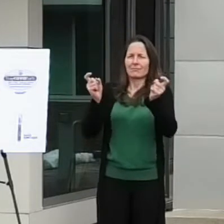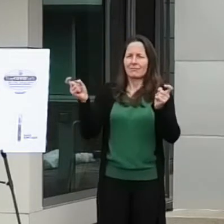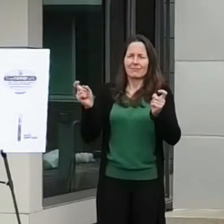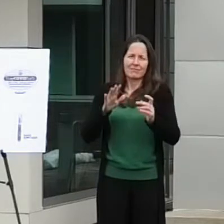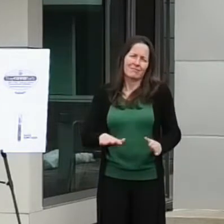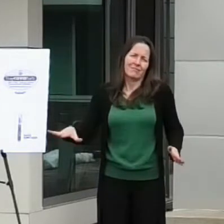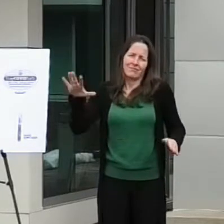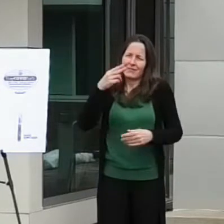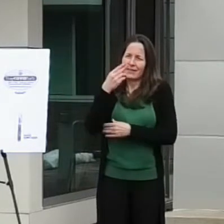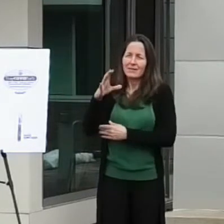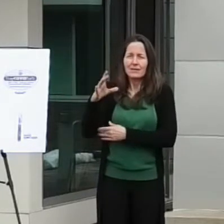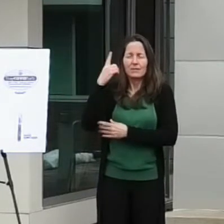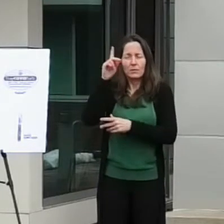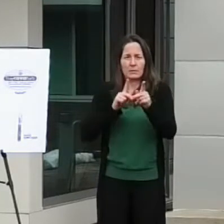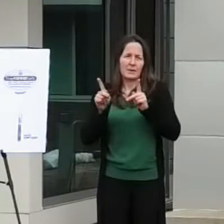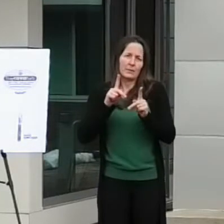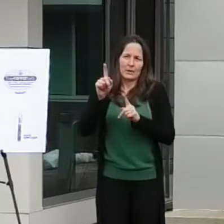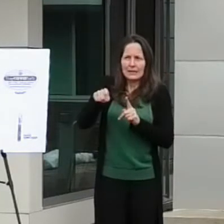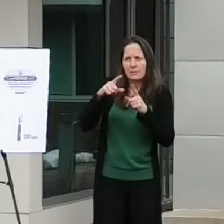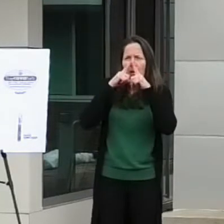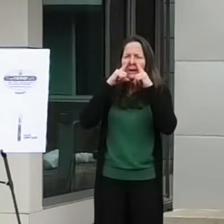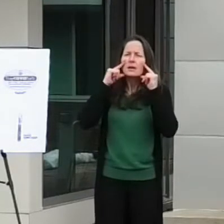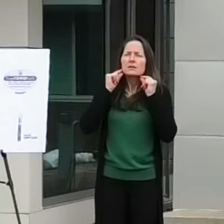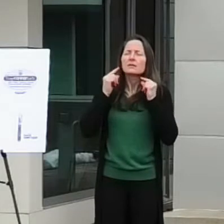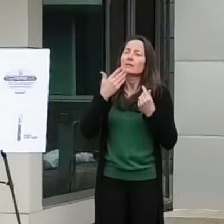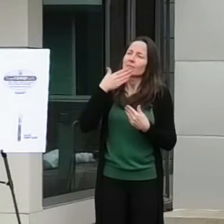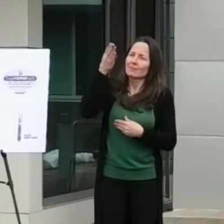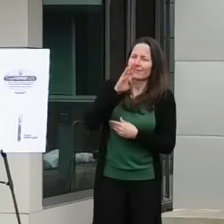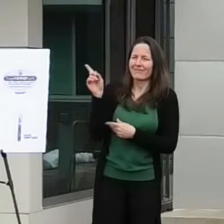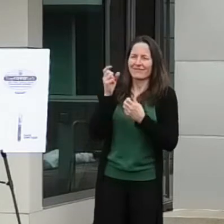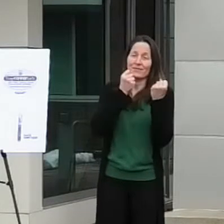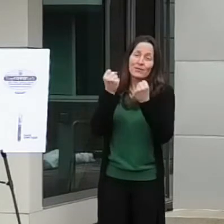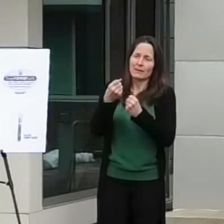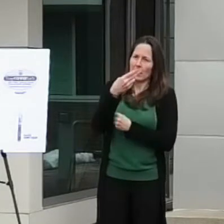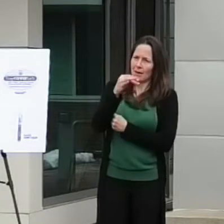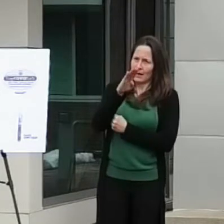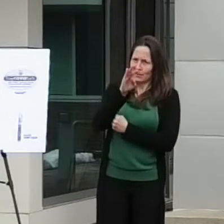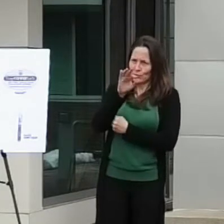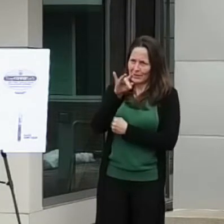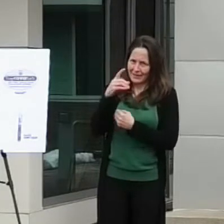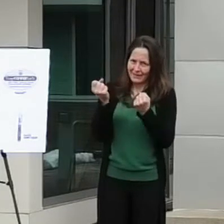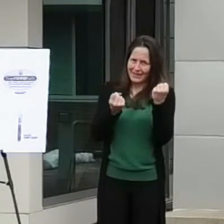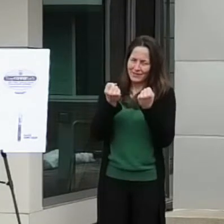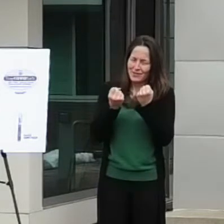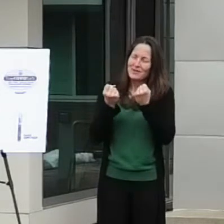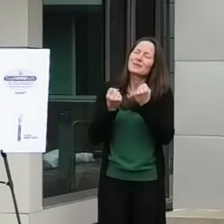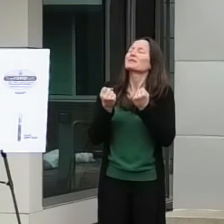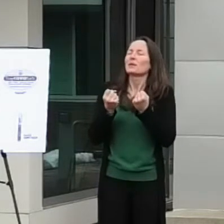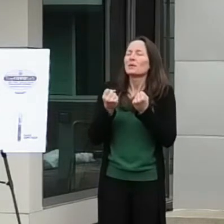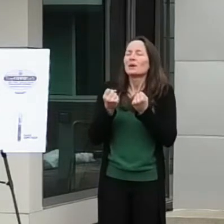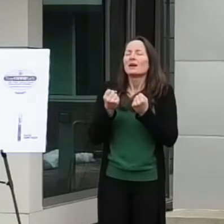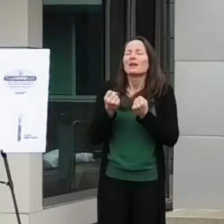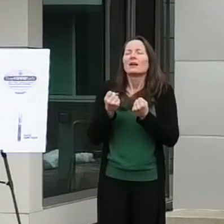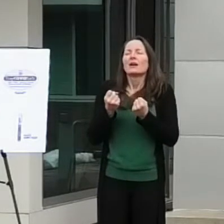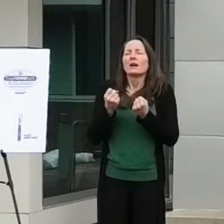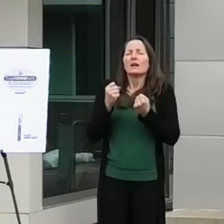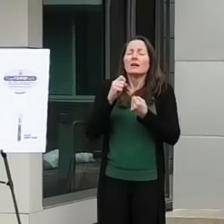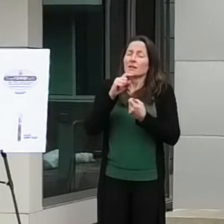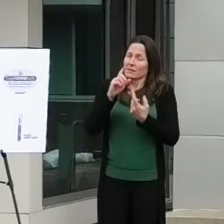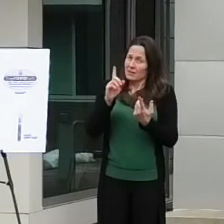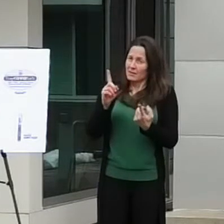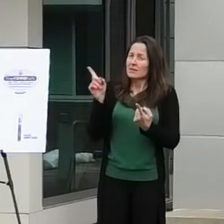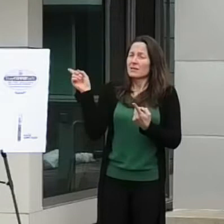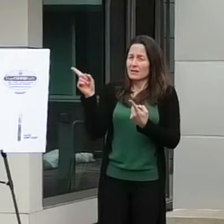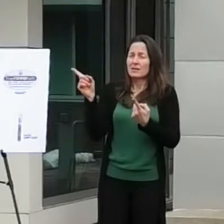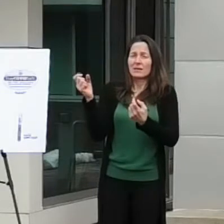around the county to people who needed them. Thank goodness she drives a hybrid. But she did all this also while her own dad